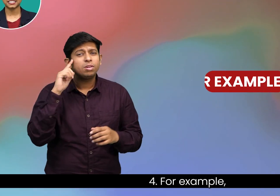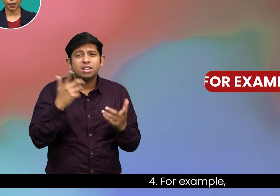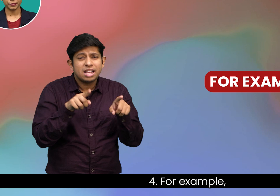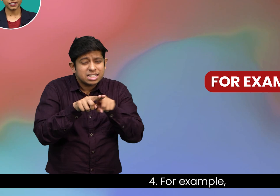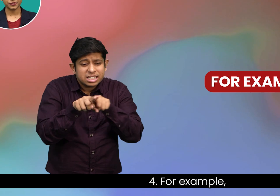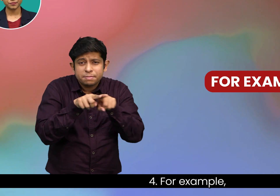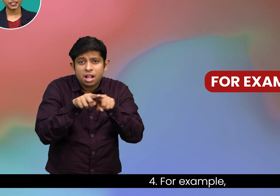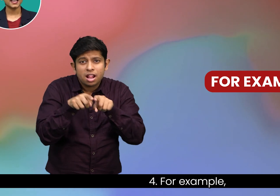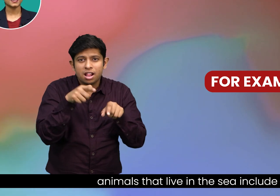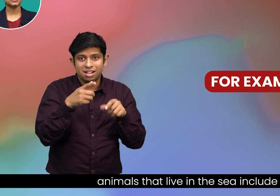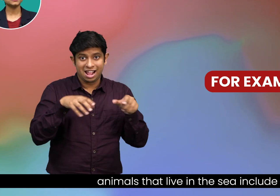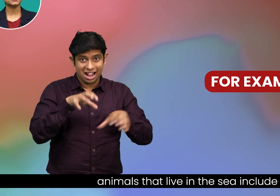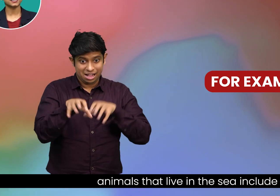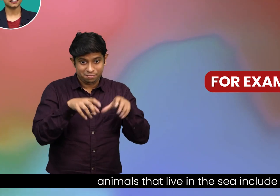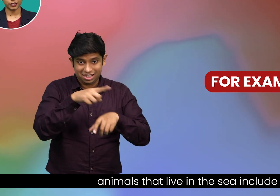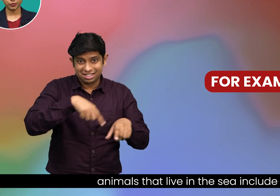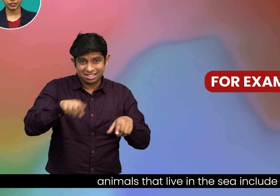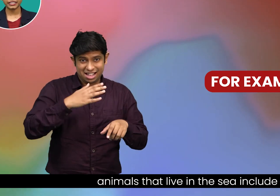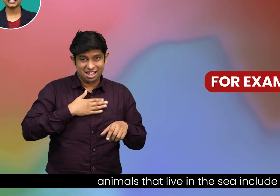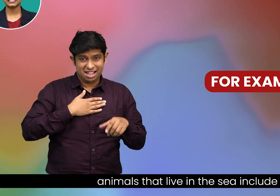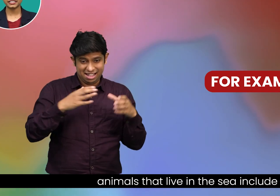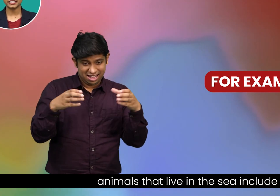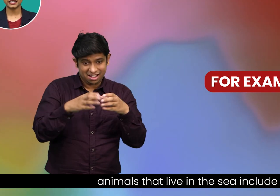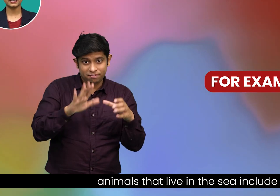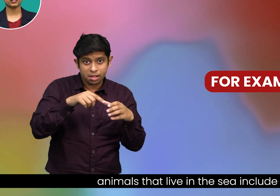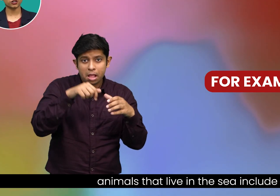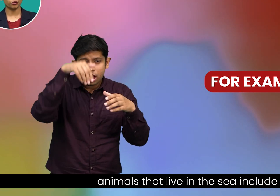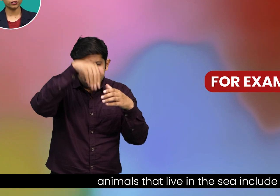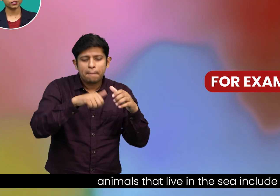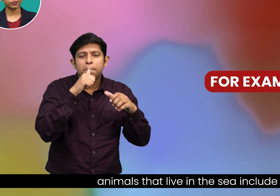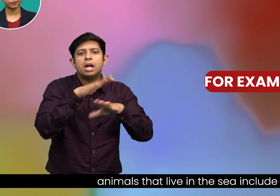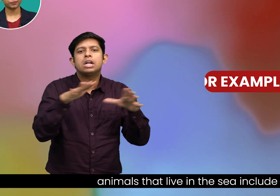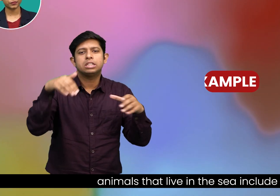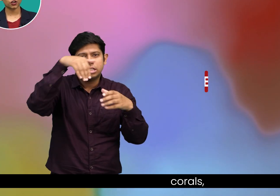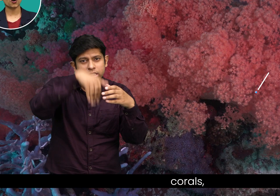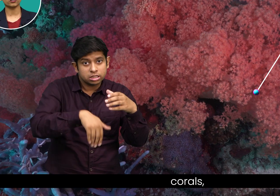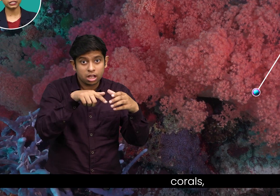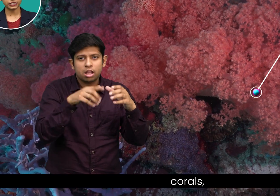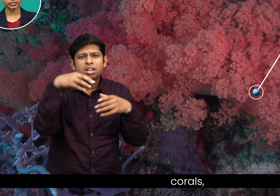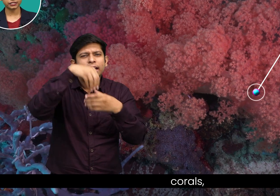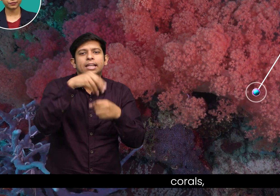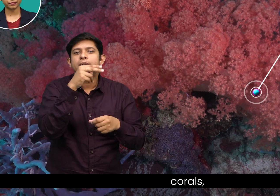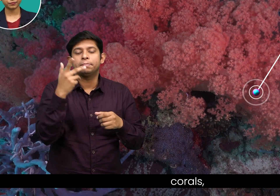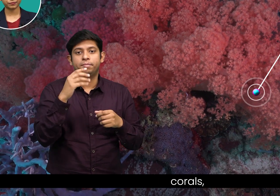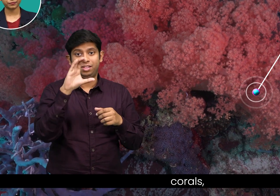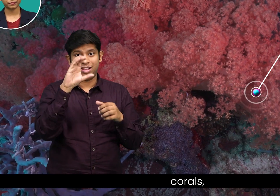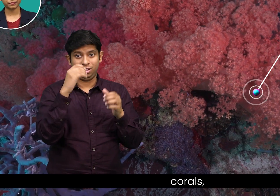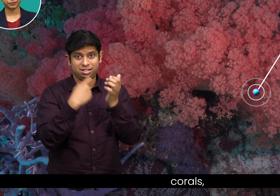For example, animals that live in the sea include corals,